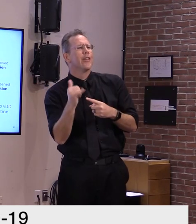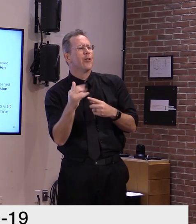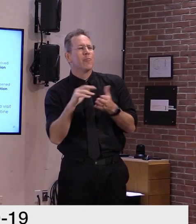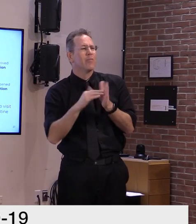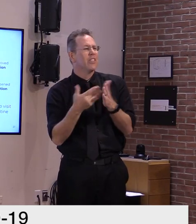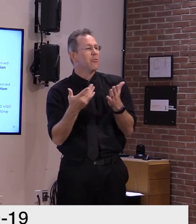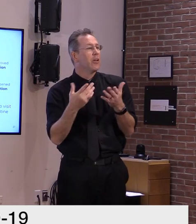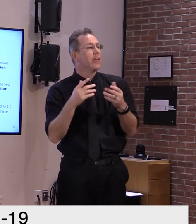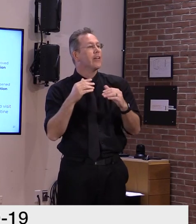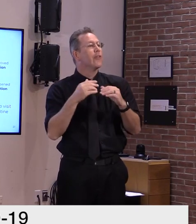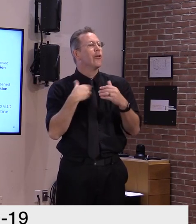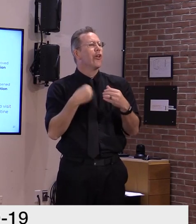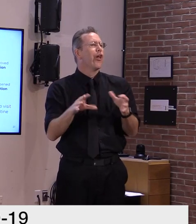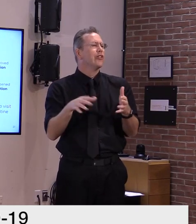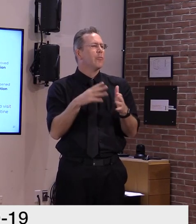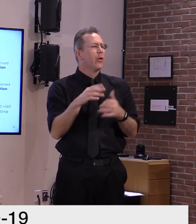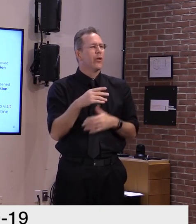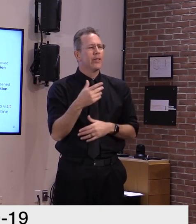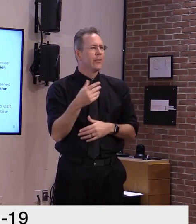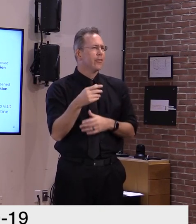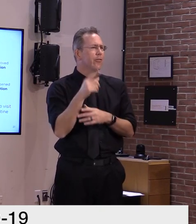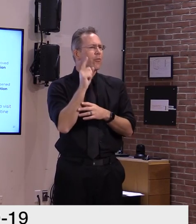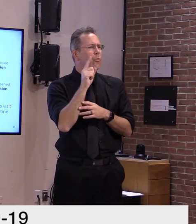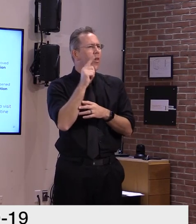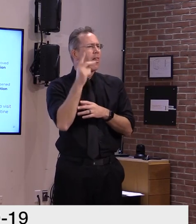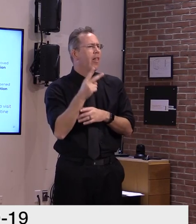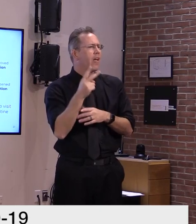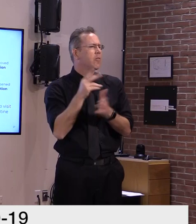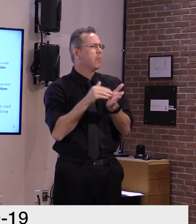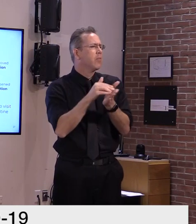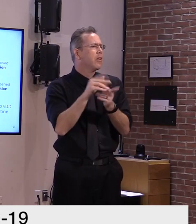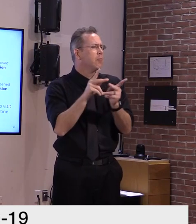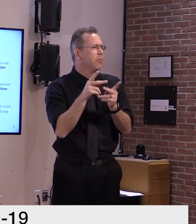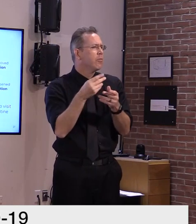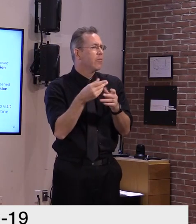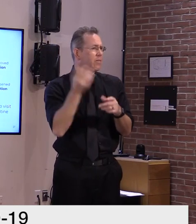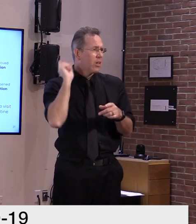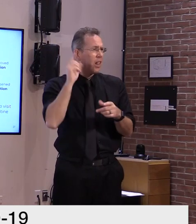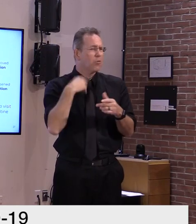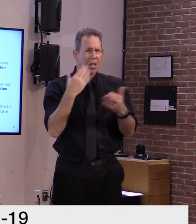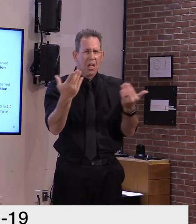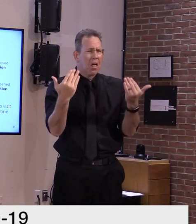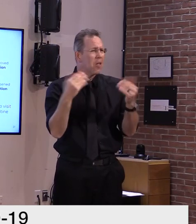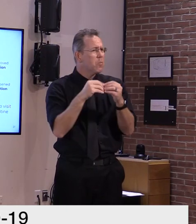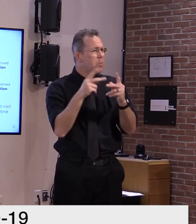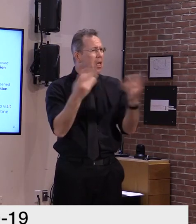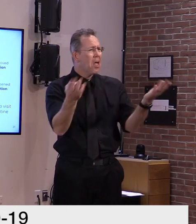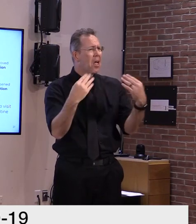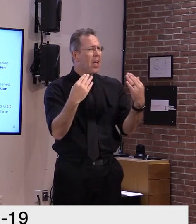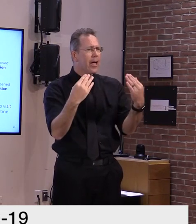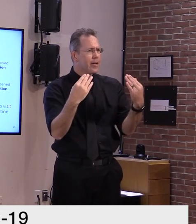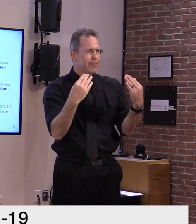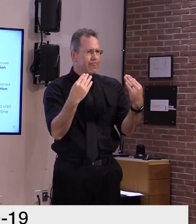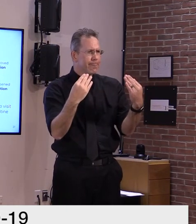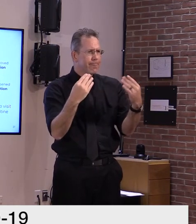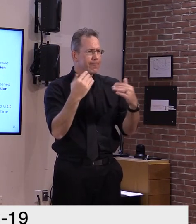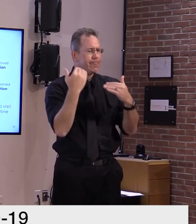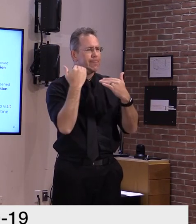500,000 people that are no longer eligible to come into Vermont without a quarantine, bringing the travel map number down